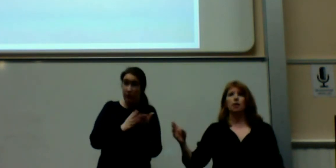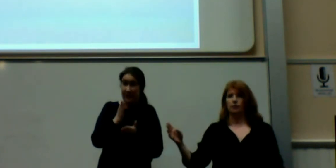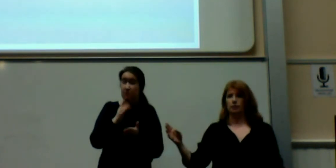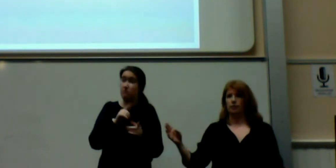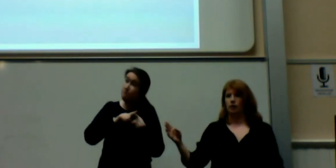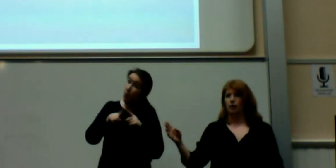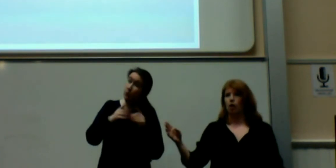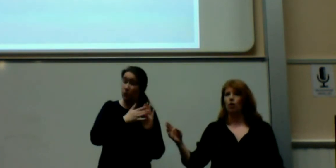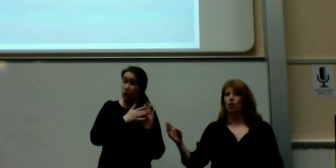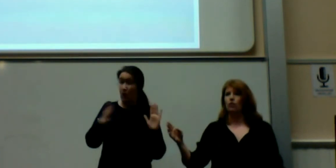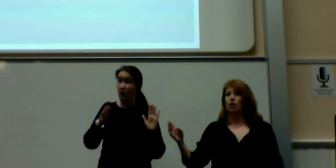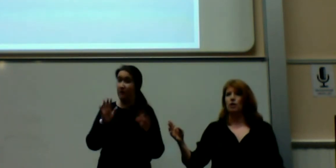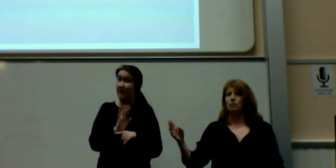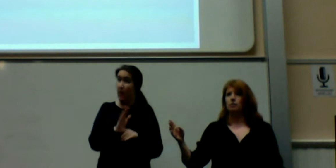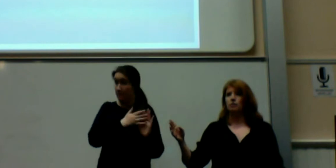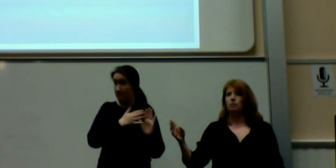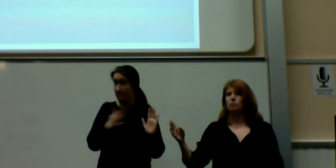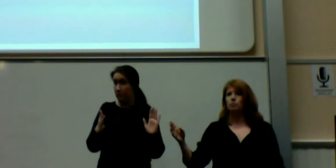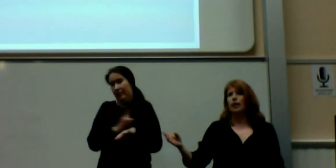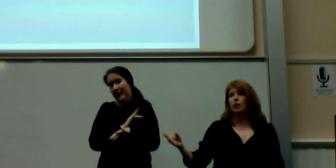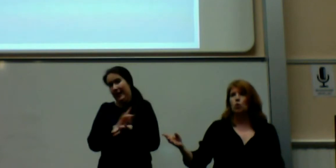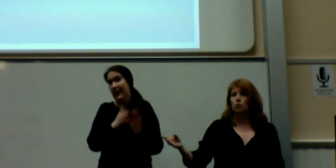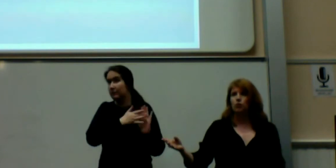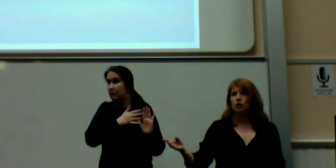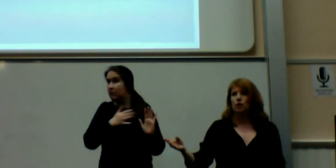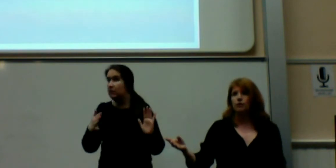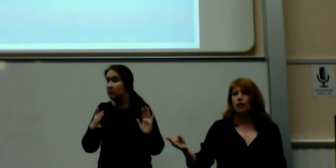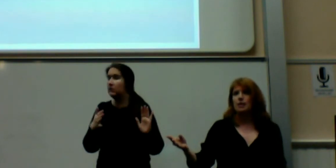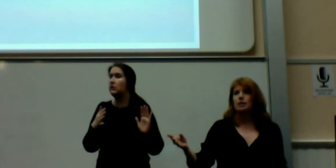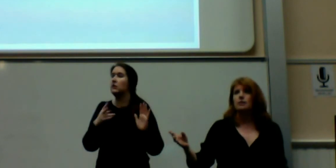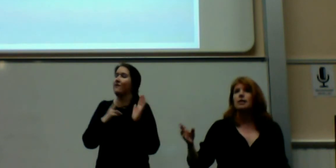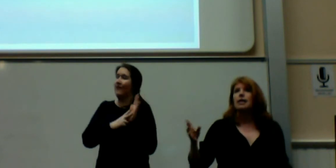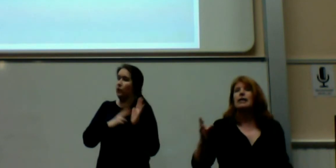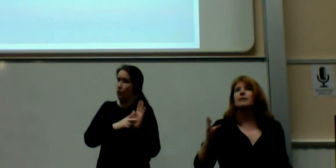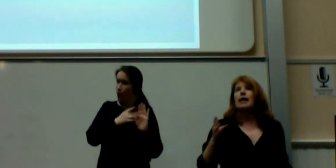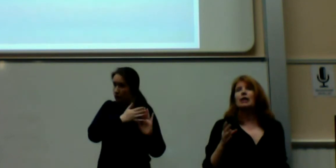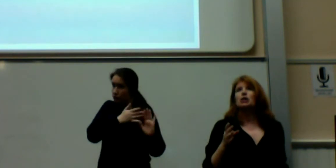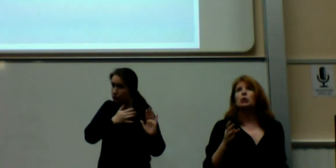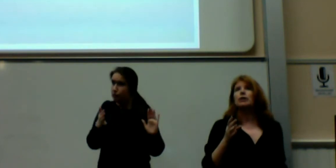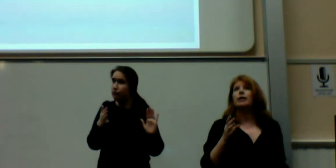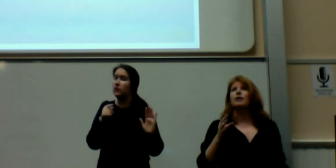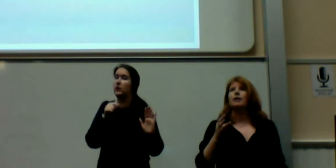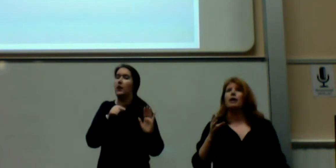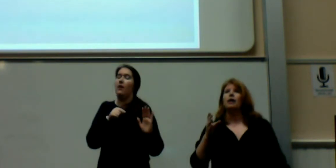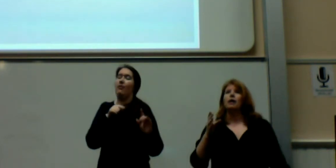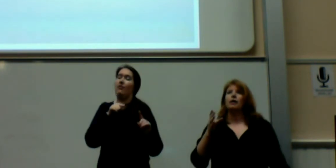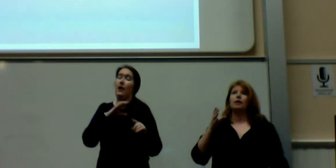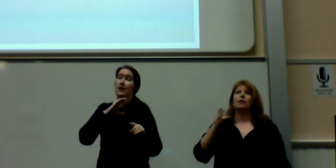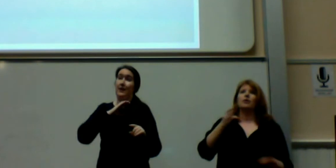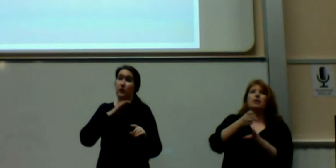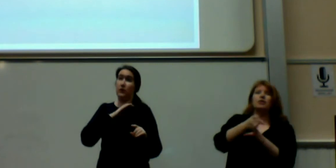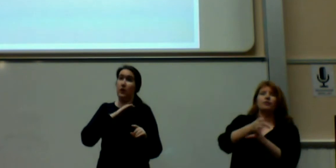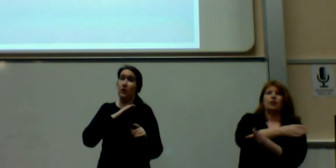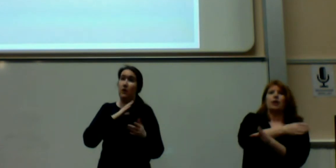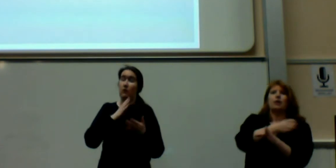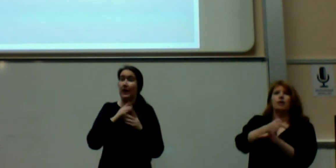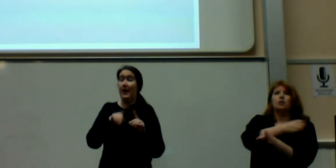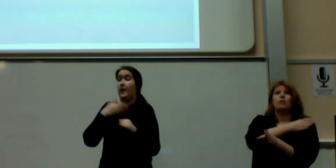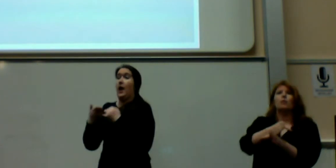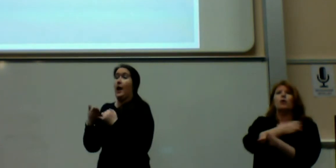majority of the play or movie of Les Mis is actually a very